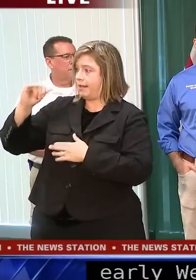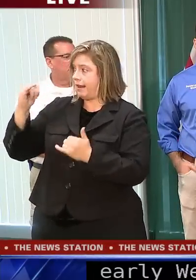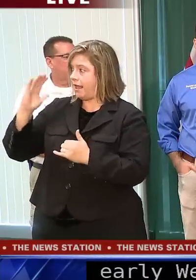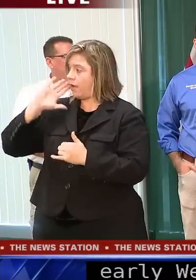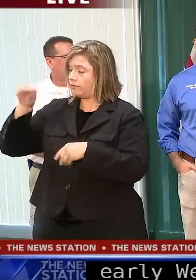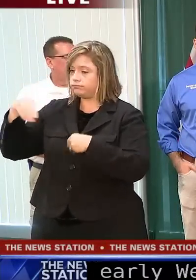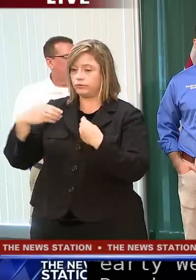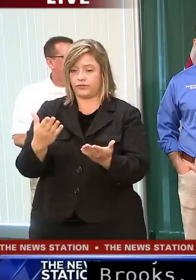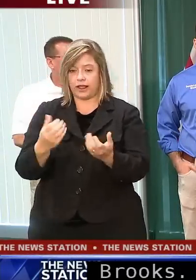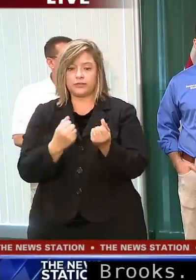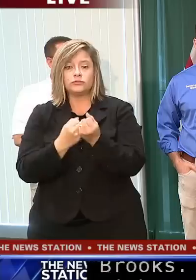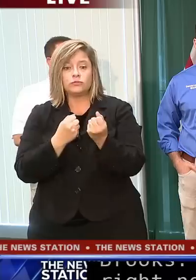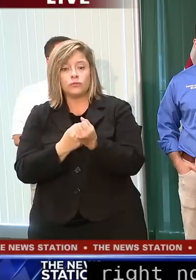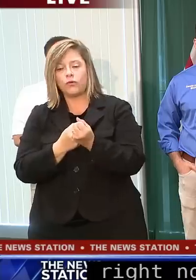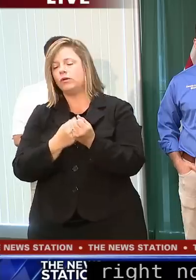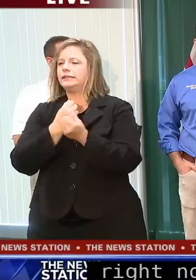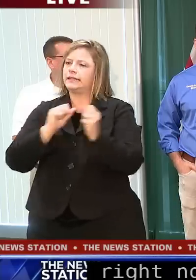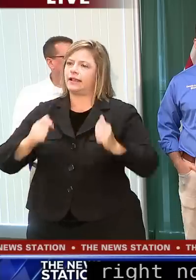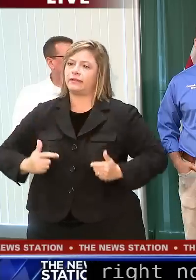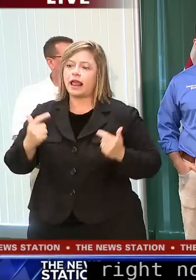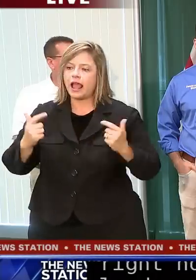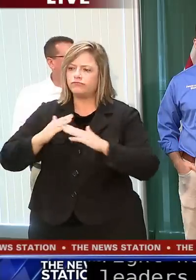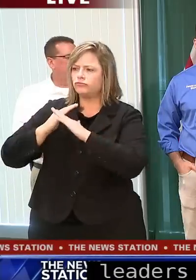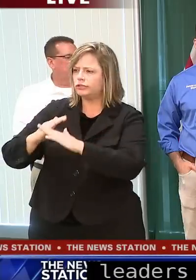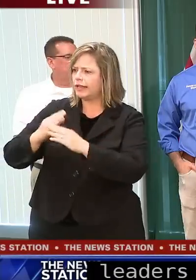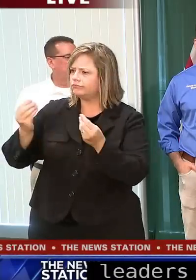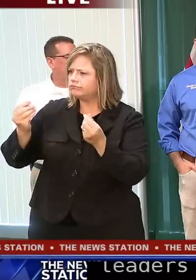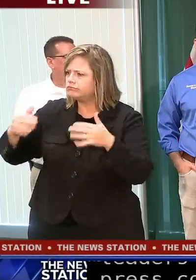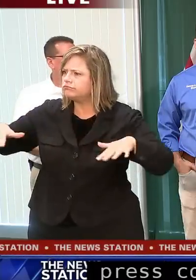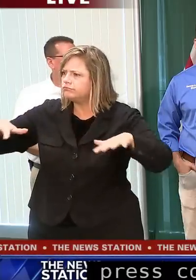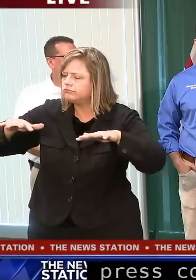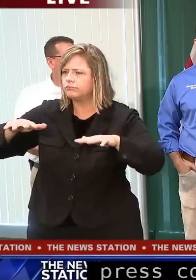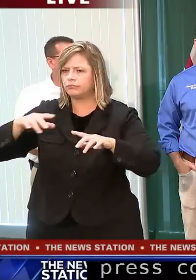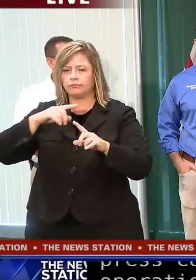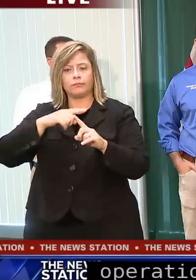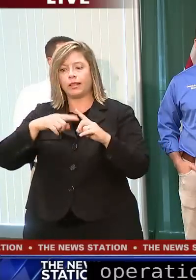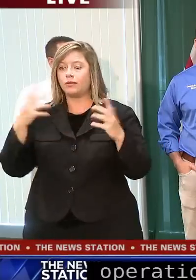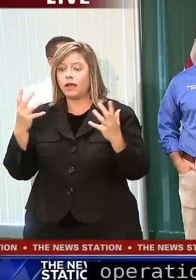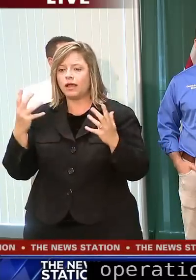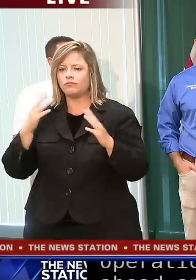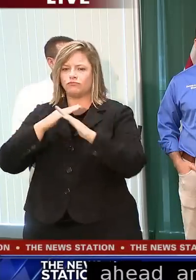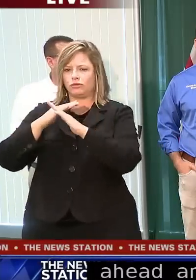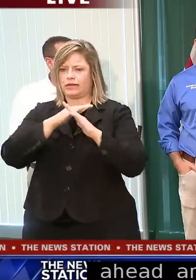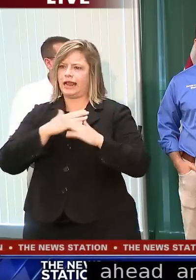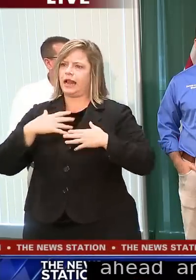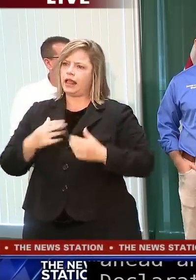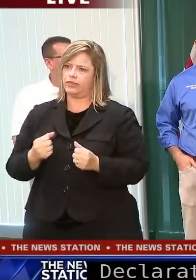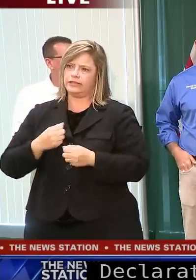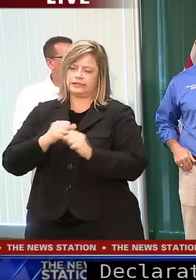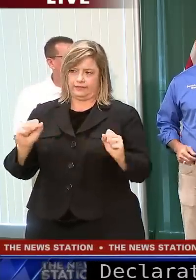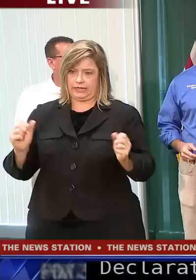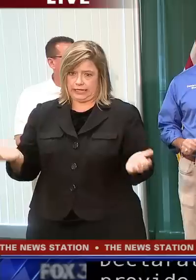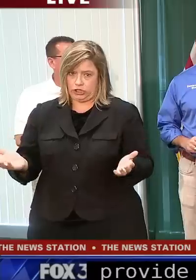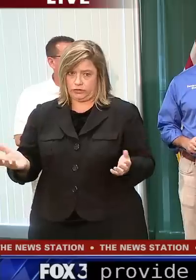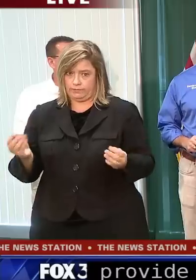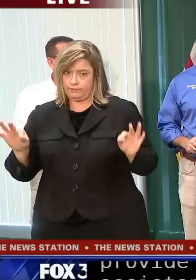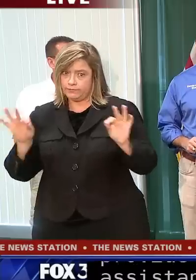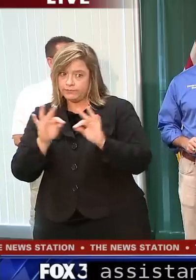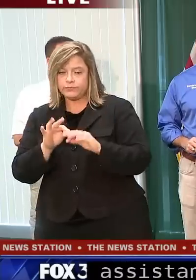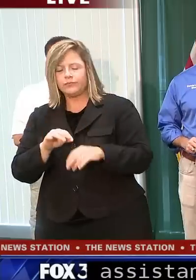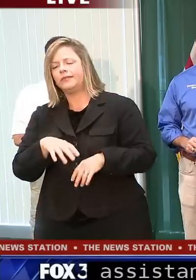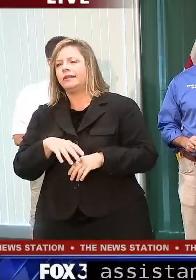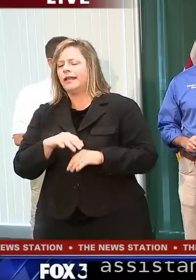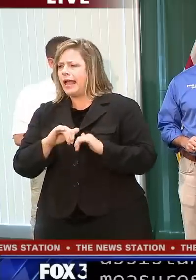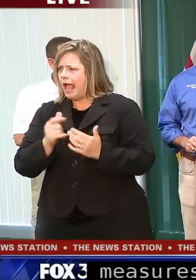for emergency measures to save lives, protect property, and for the protection of public health and safety. There are a